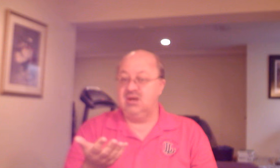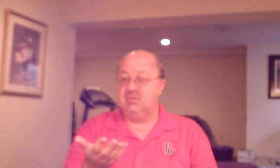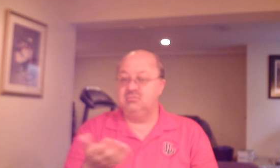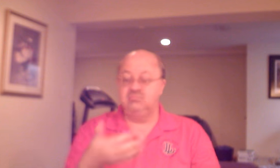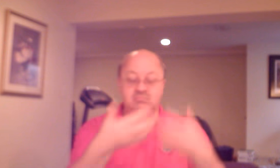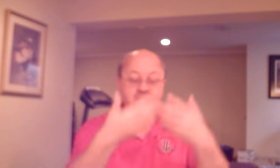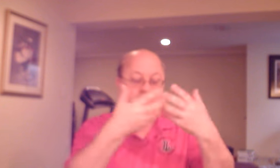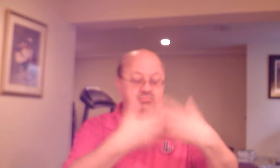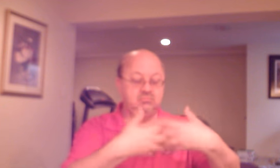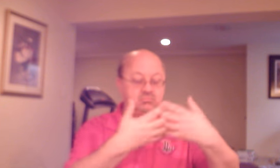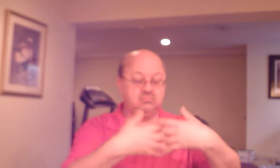go,